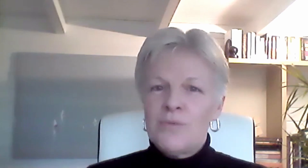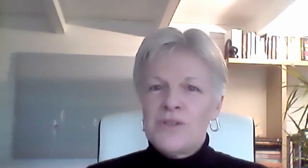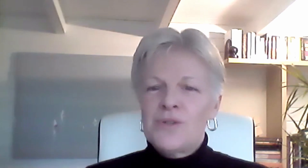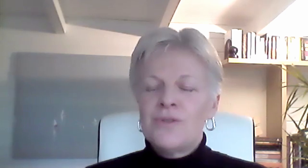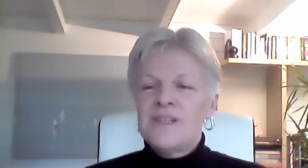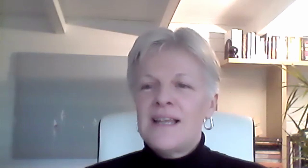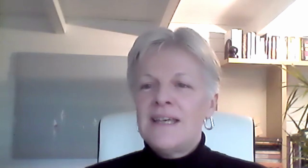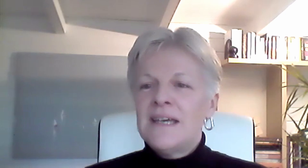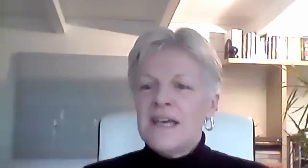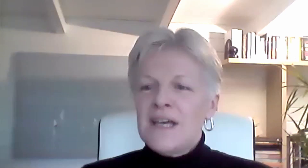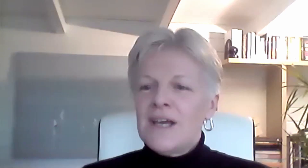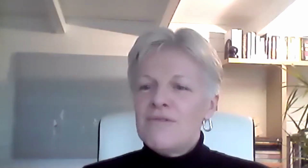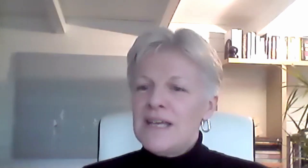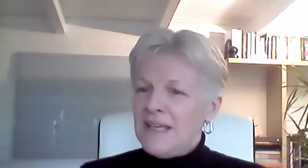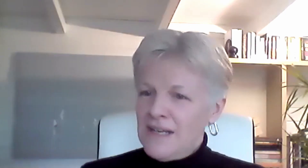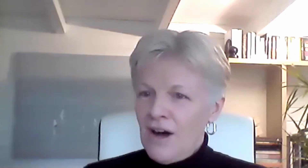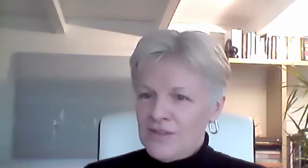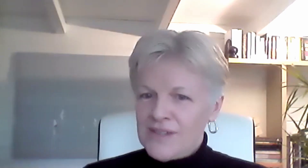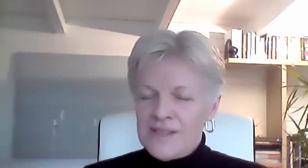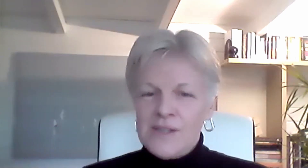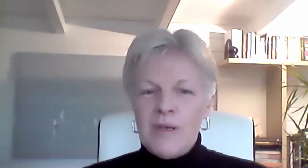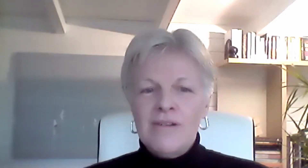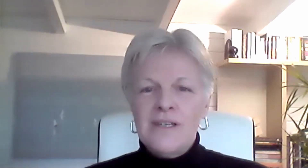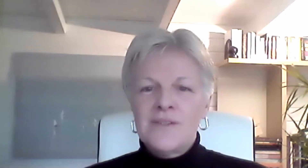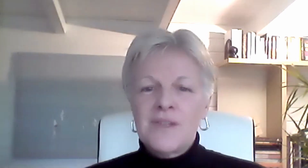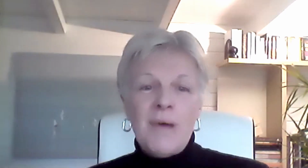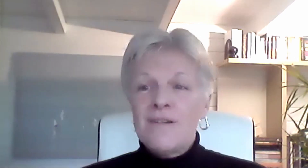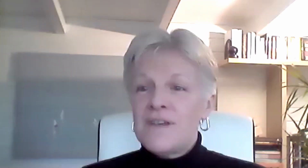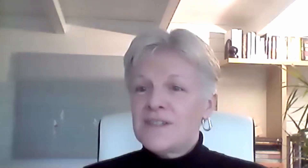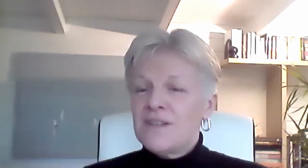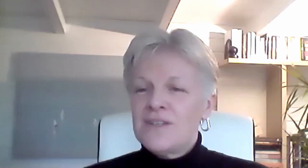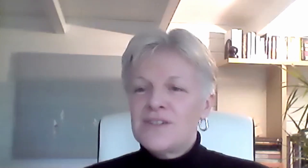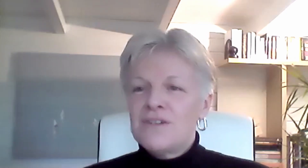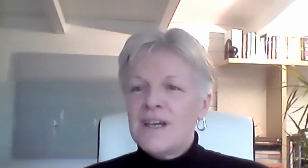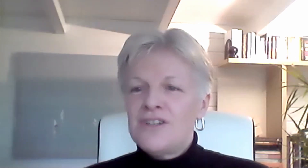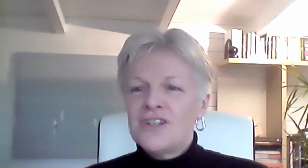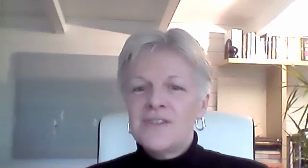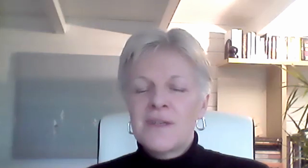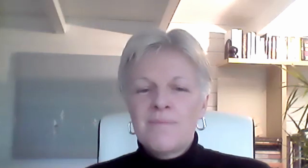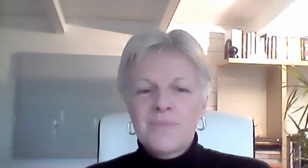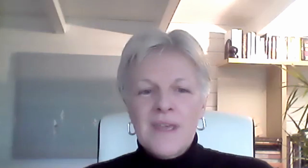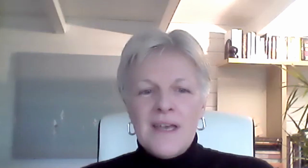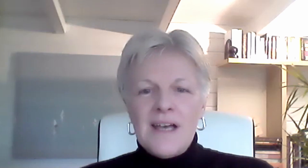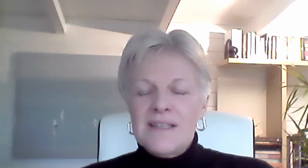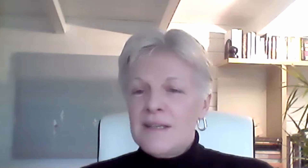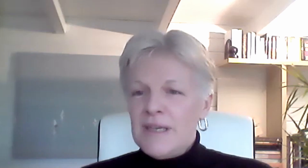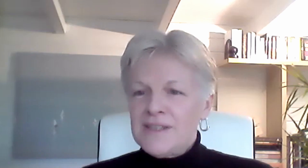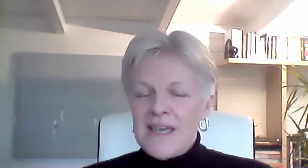with storytelling can really enhance that experience, the benefits and the considerations. And Libby is